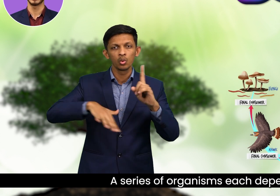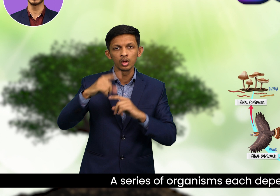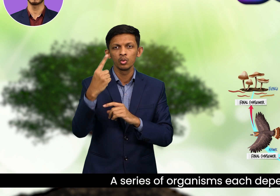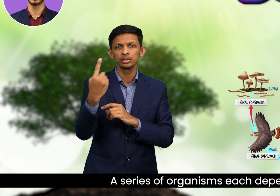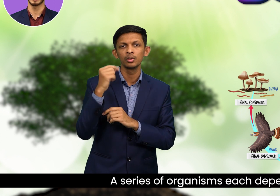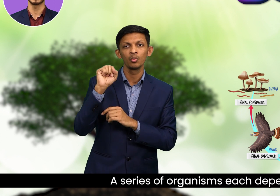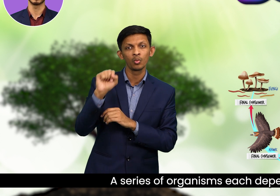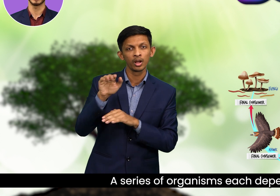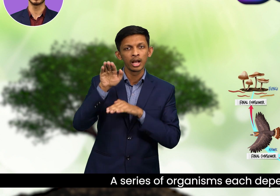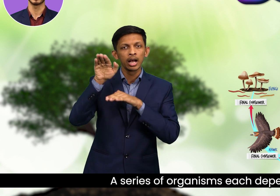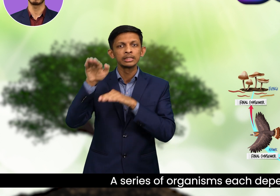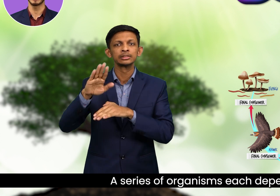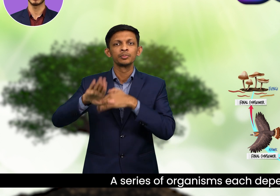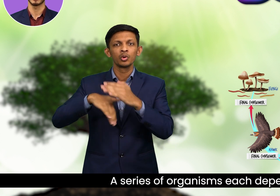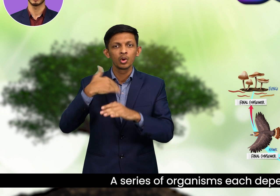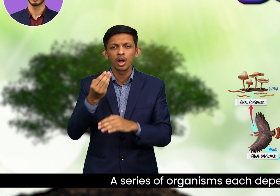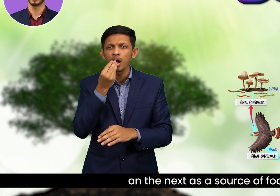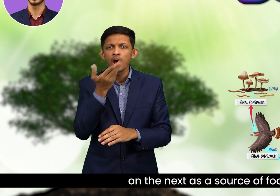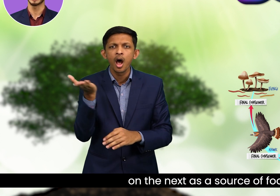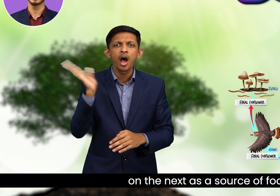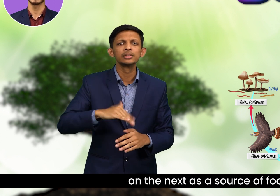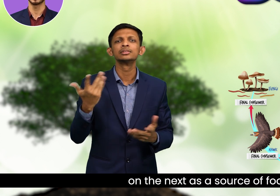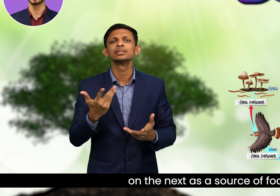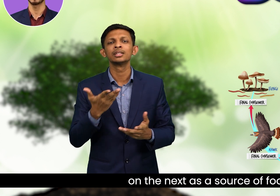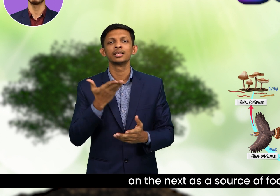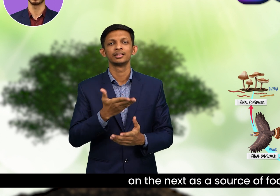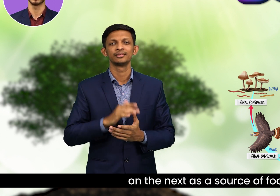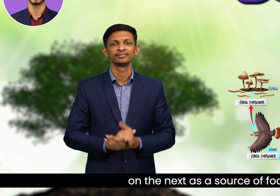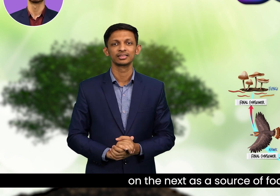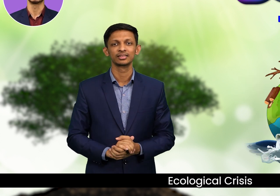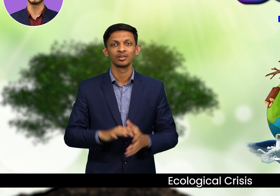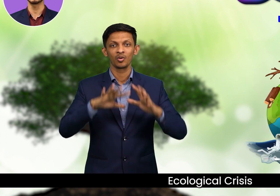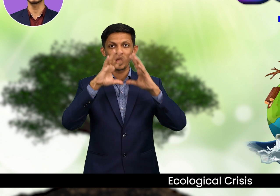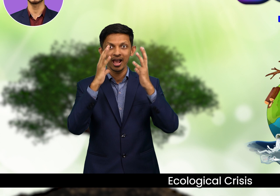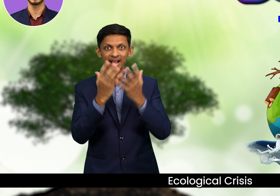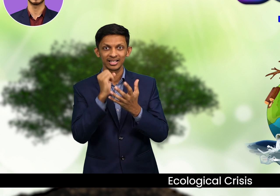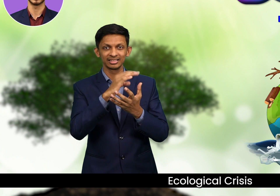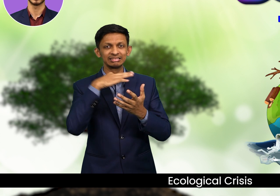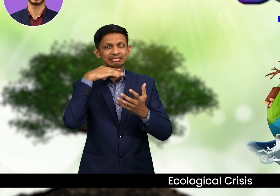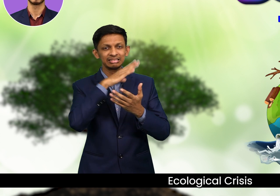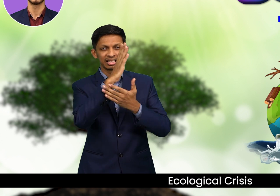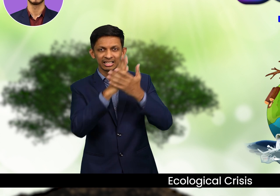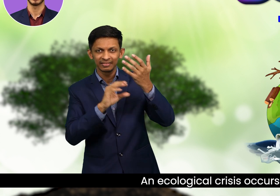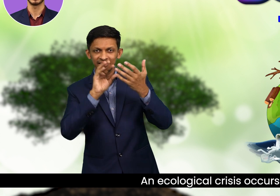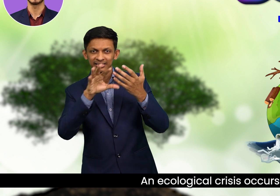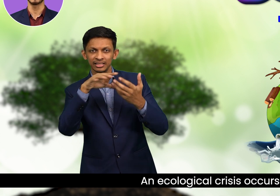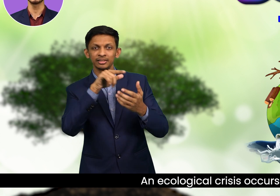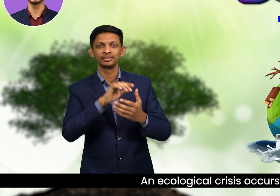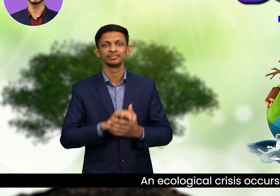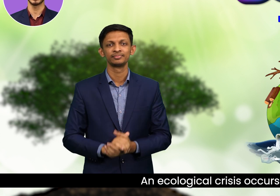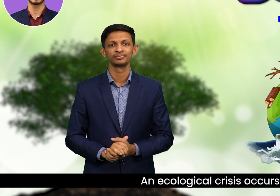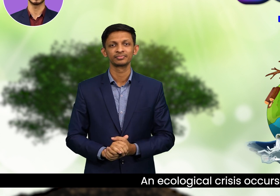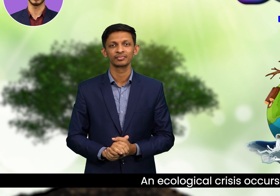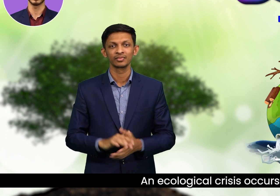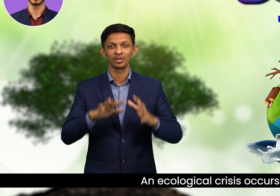a series of organisms each dependent on the next as a source of food. Ecological crisis. An